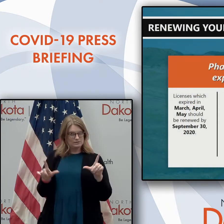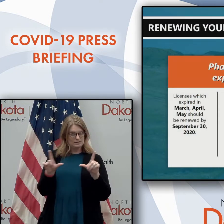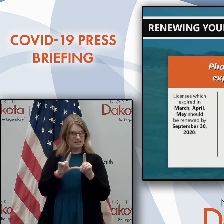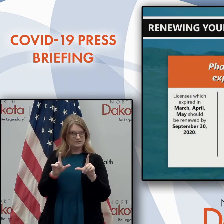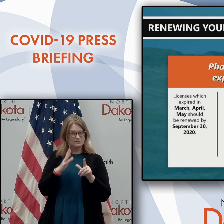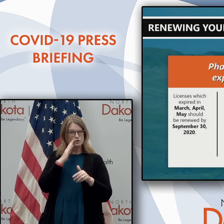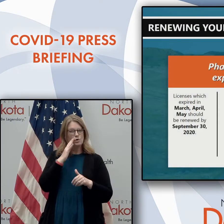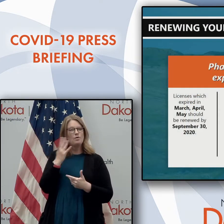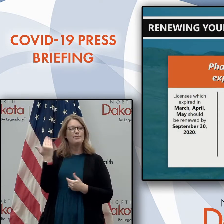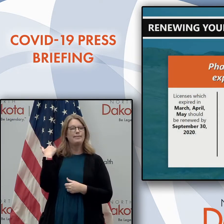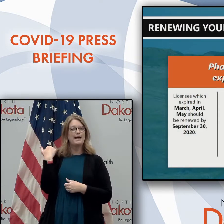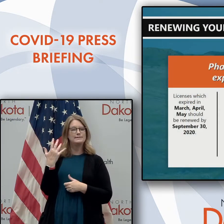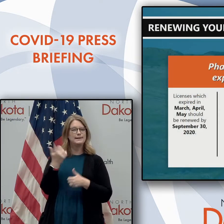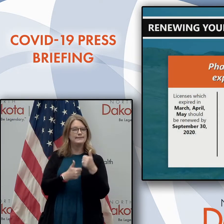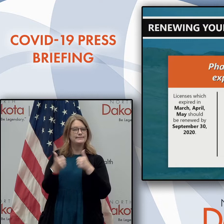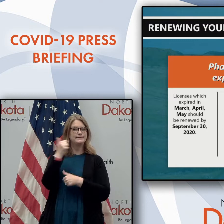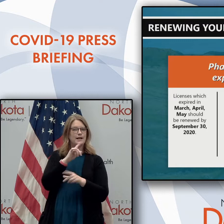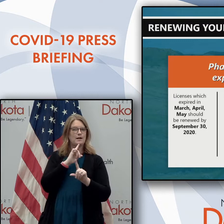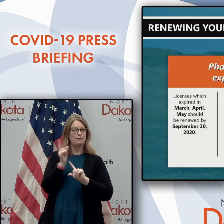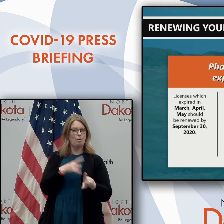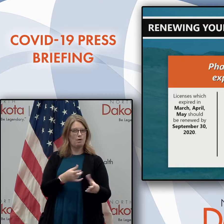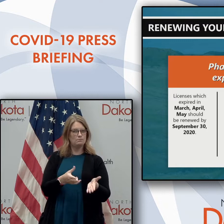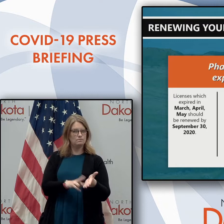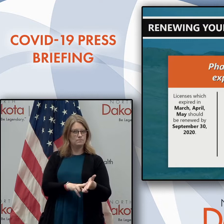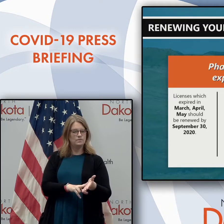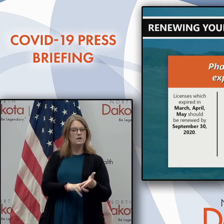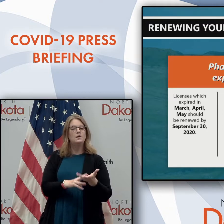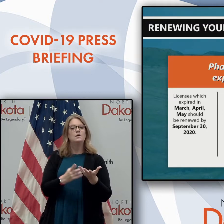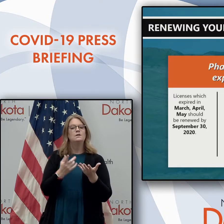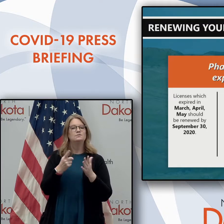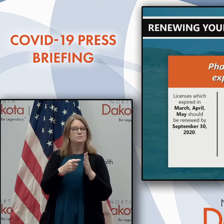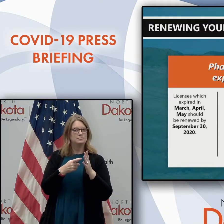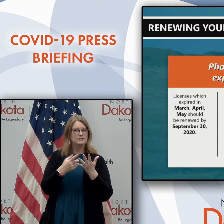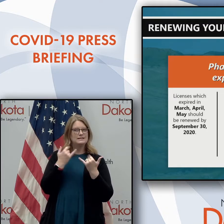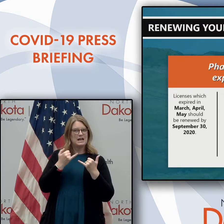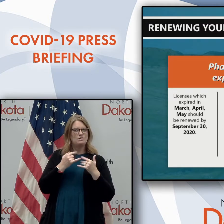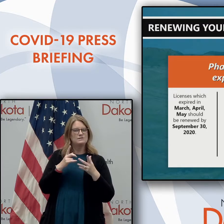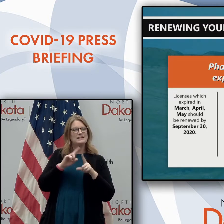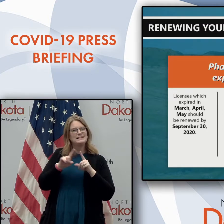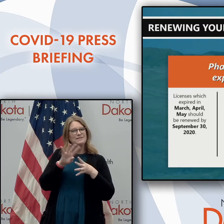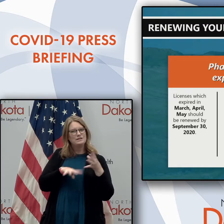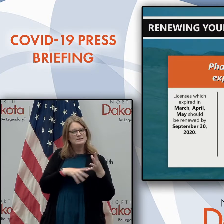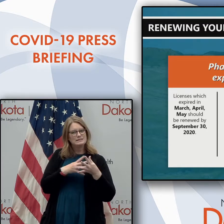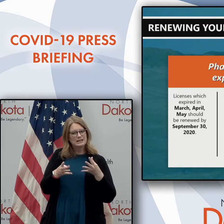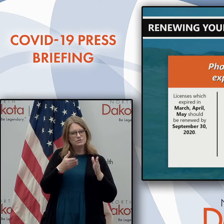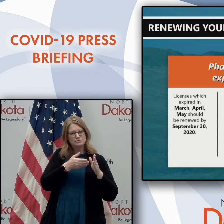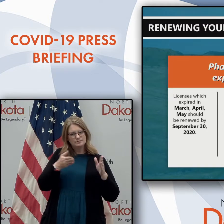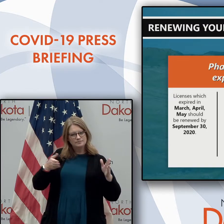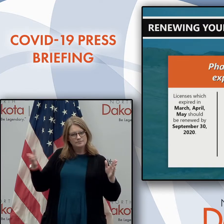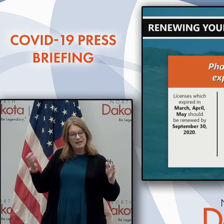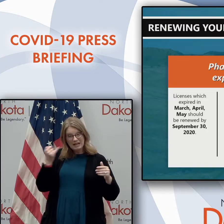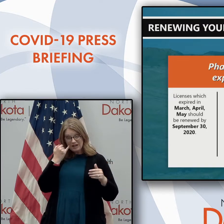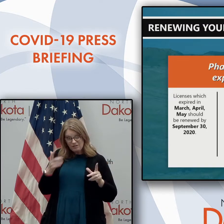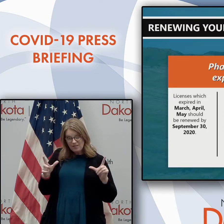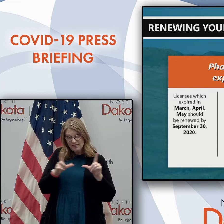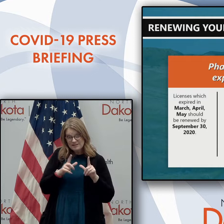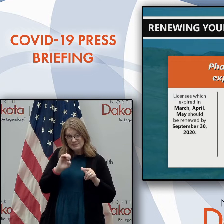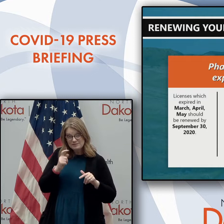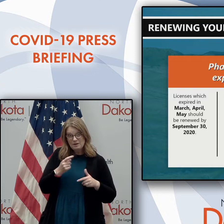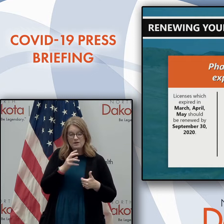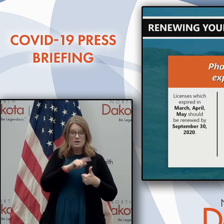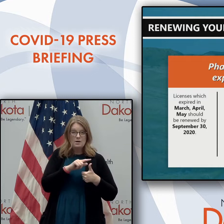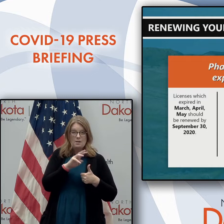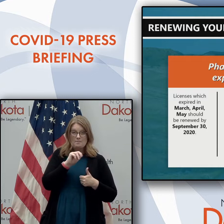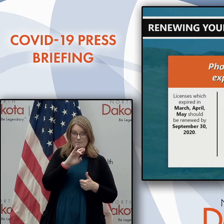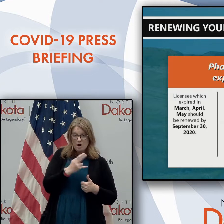we changed some of the dates when they were required to be renewed. Now it's on a rolling schedule. So if your license expired in March, April,